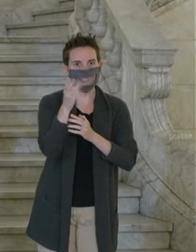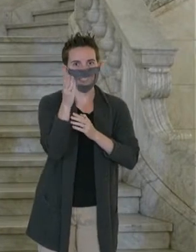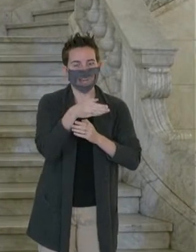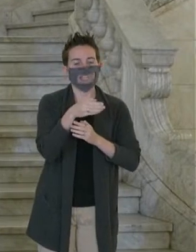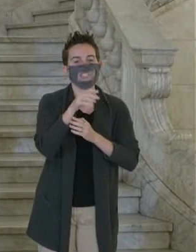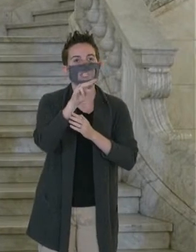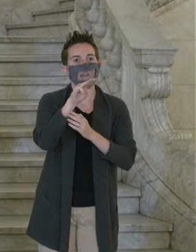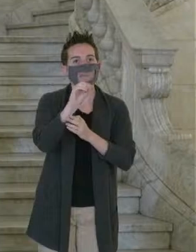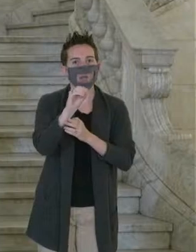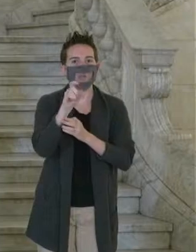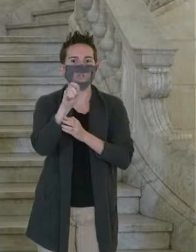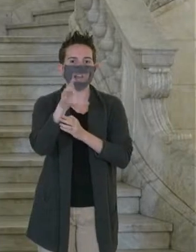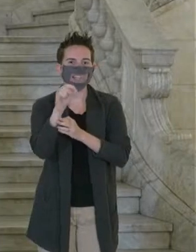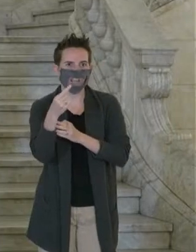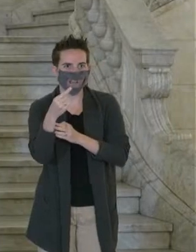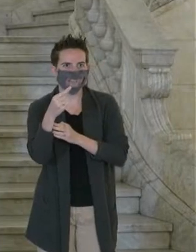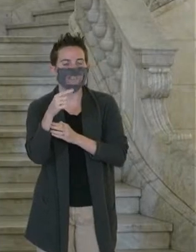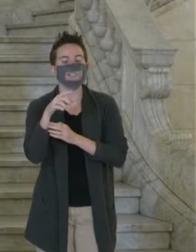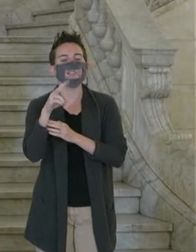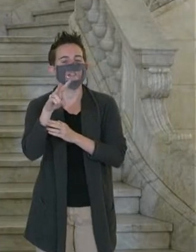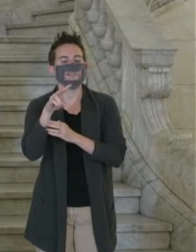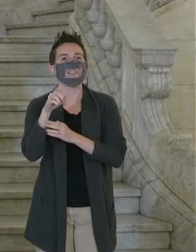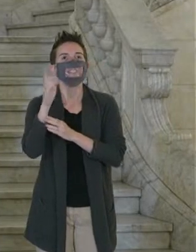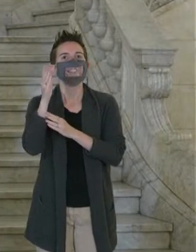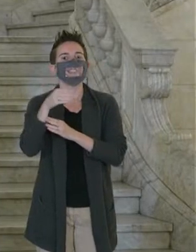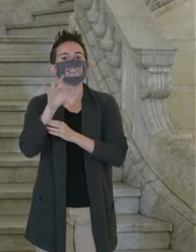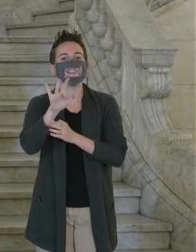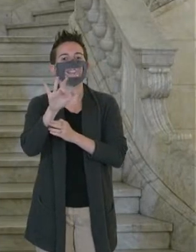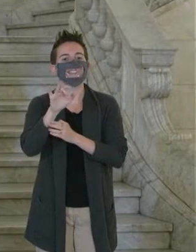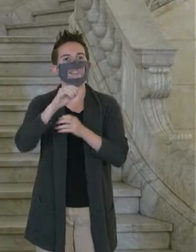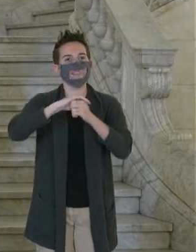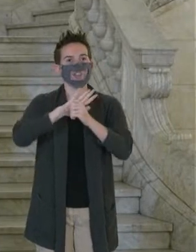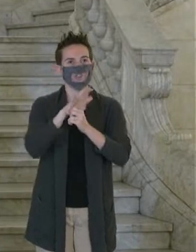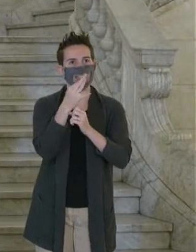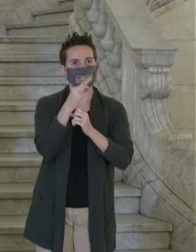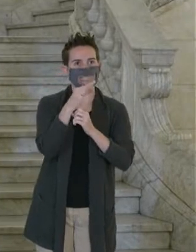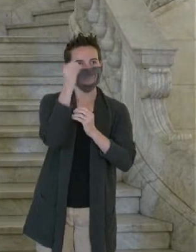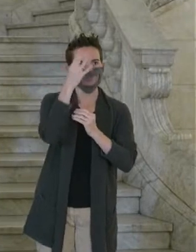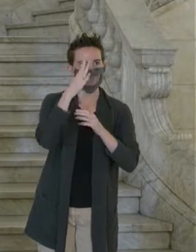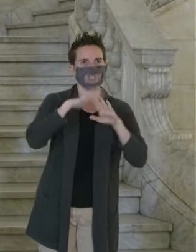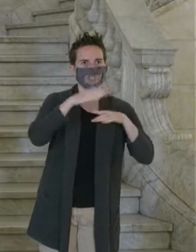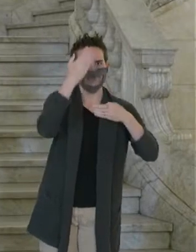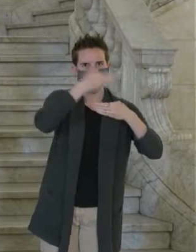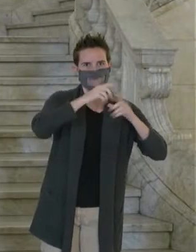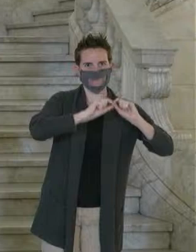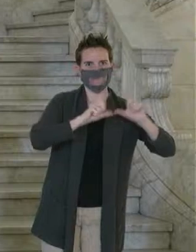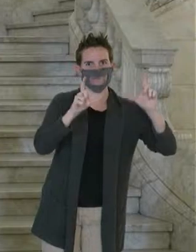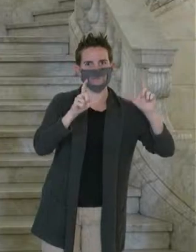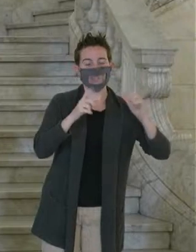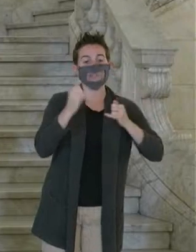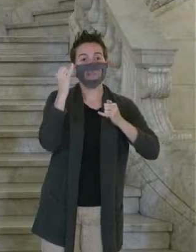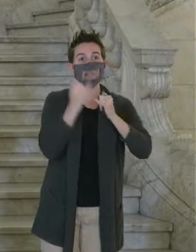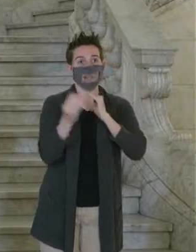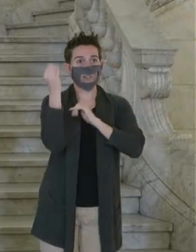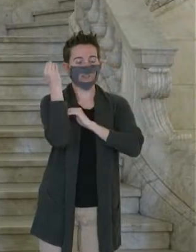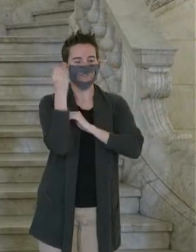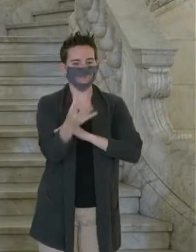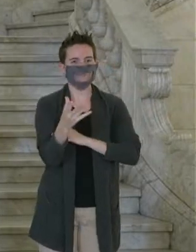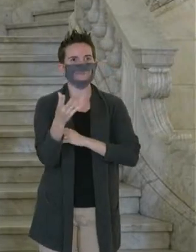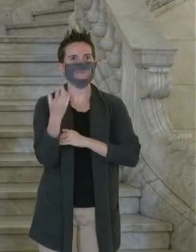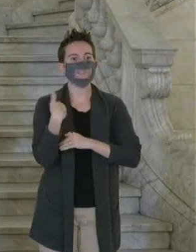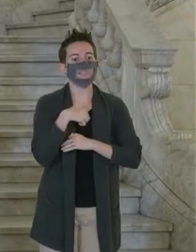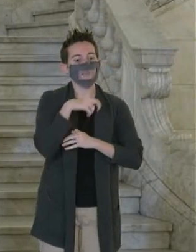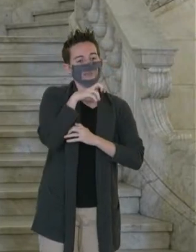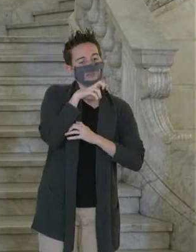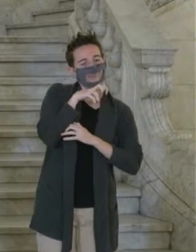stlouis-mo.gov and click COVID-19 information on the homepage. Last but not least, as we